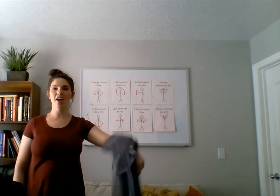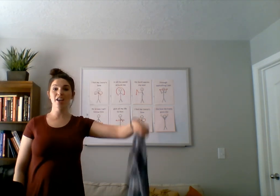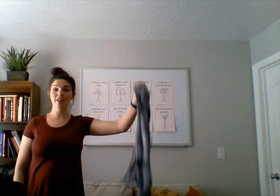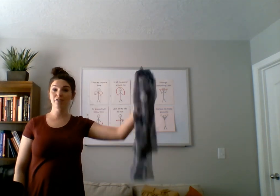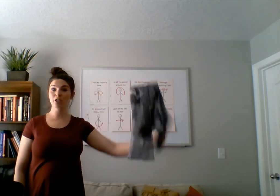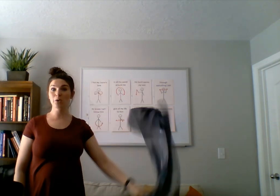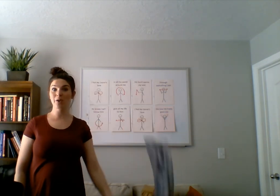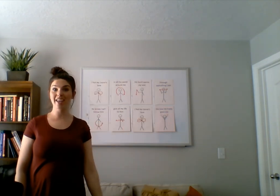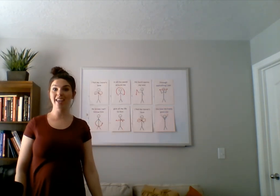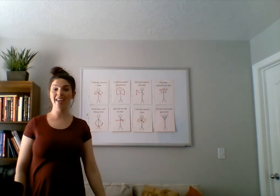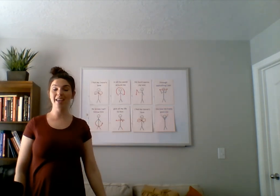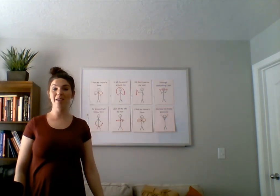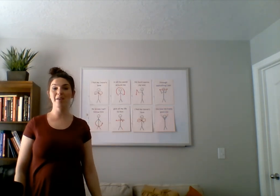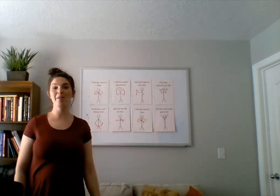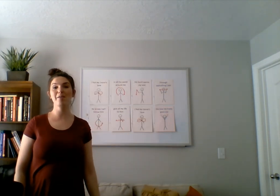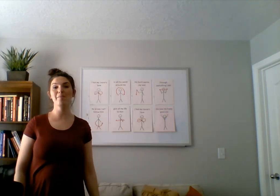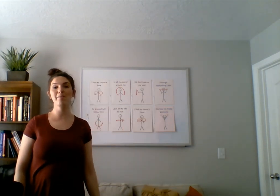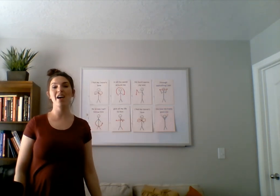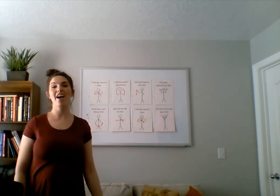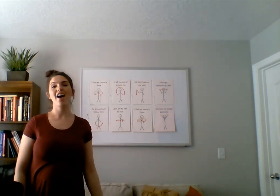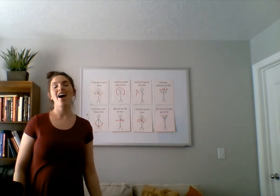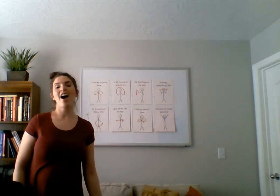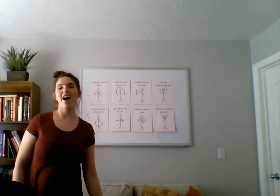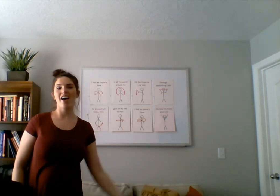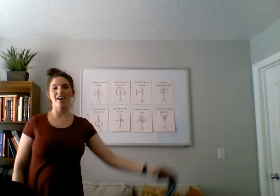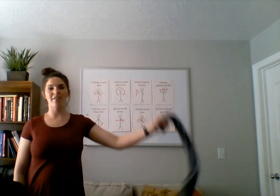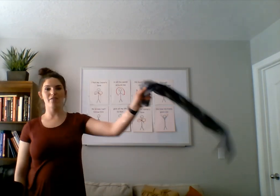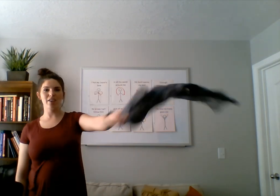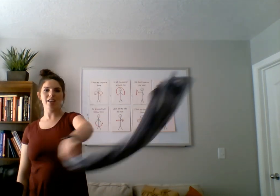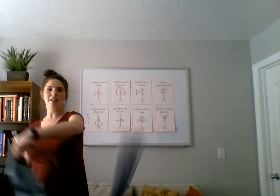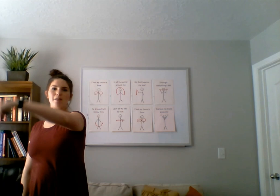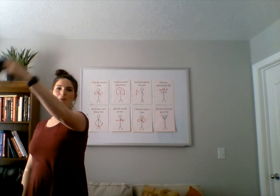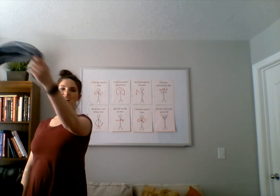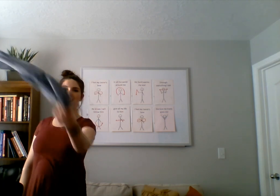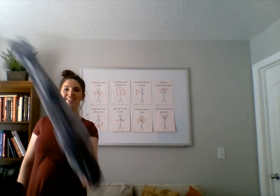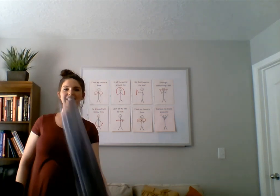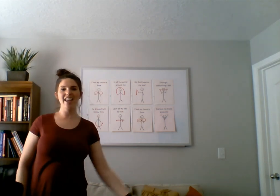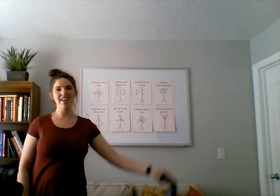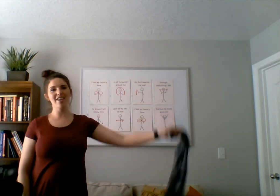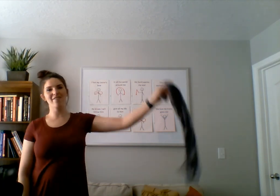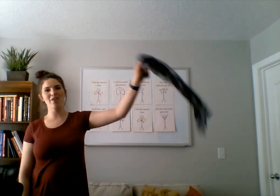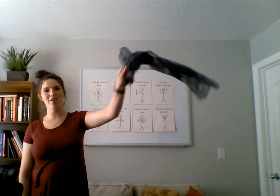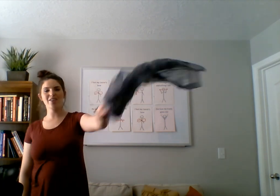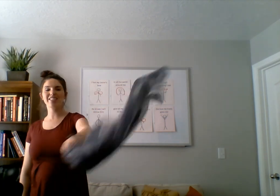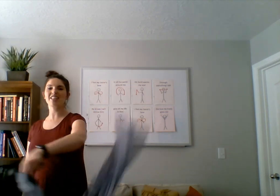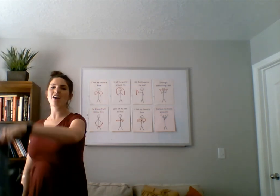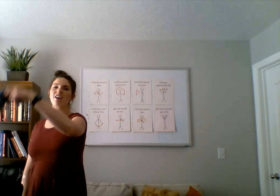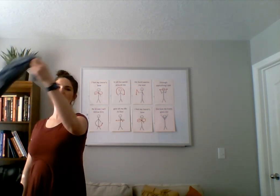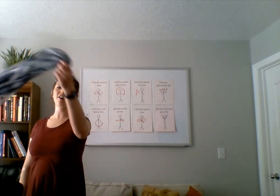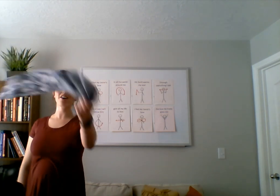to him. I feel my Savior's love.